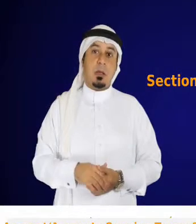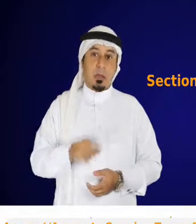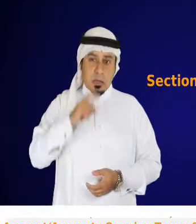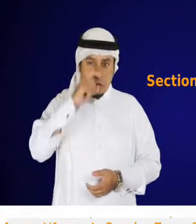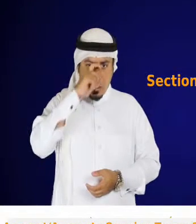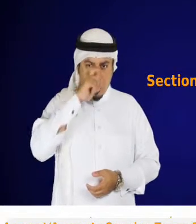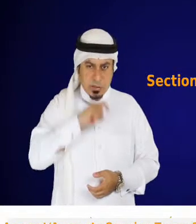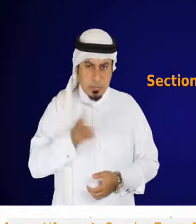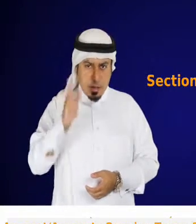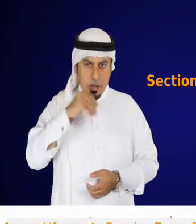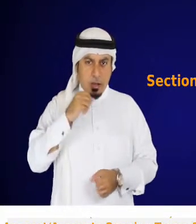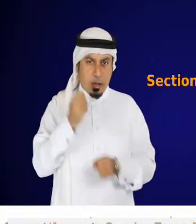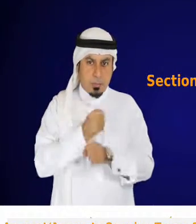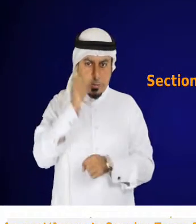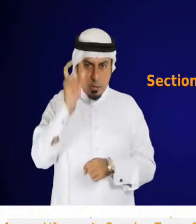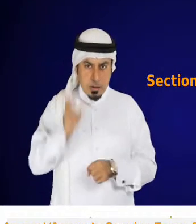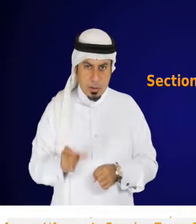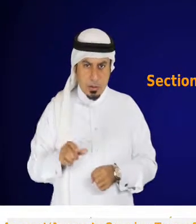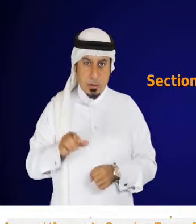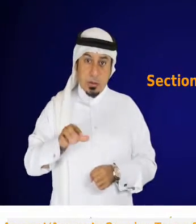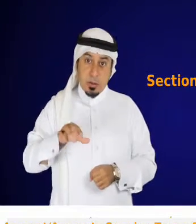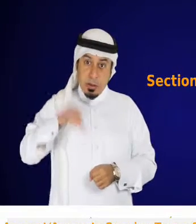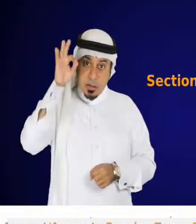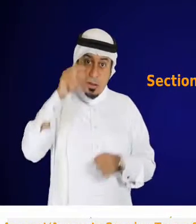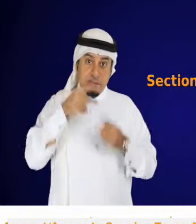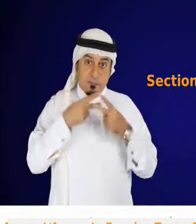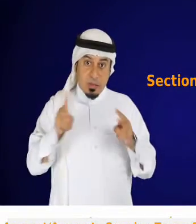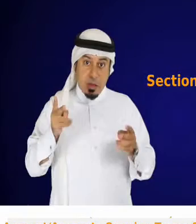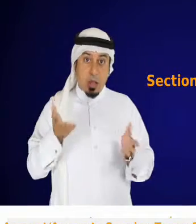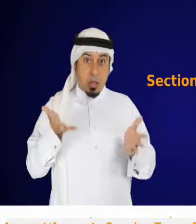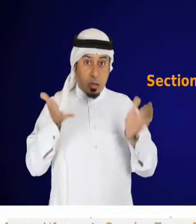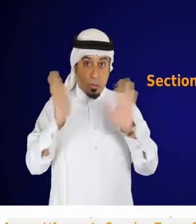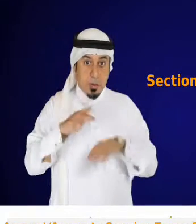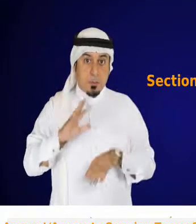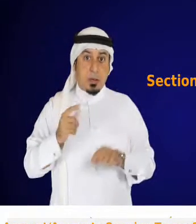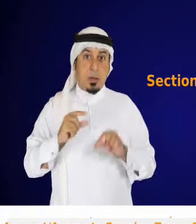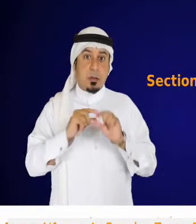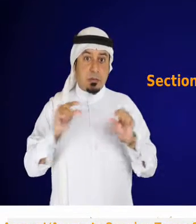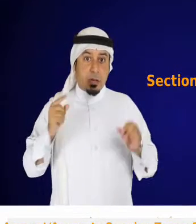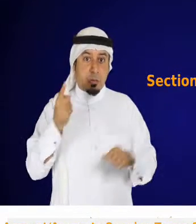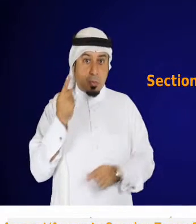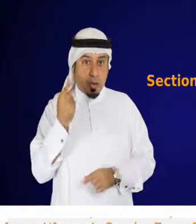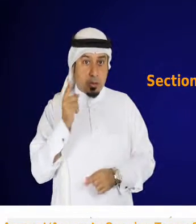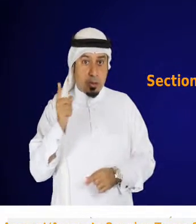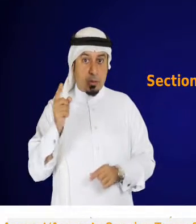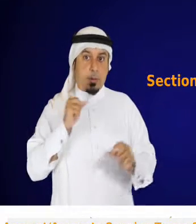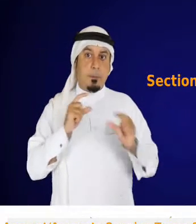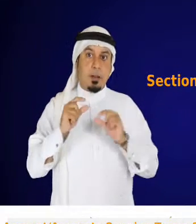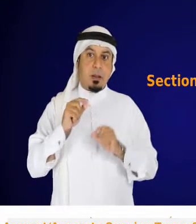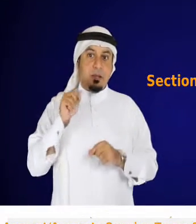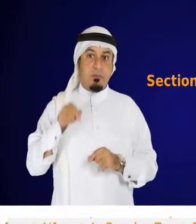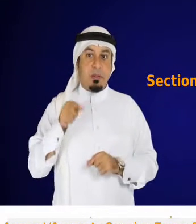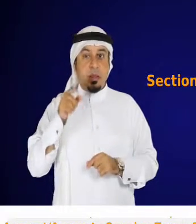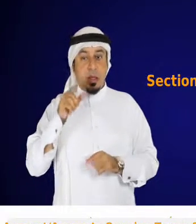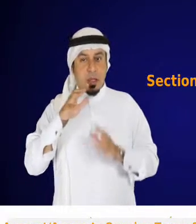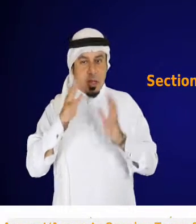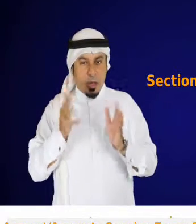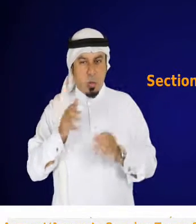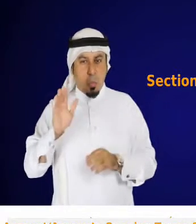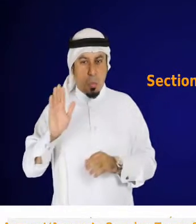(18) Accounts consolidation and set-off. A. The customer should not open more than one account at the bank. In case the